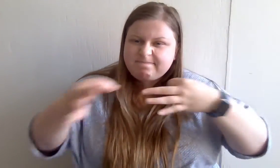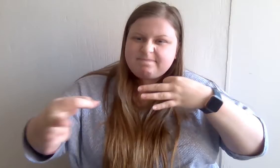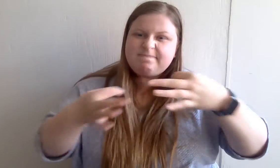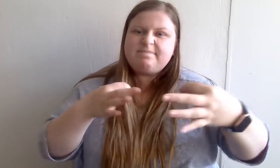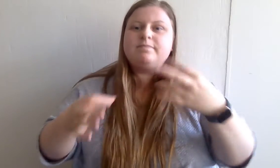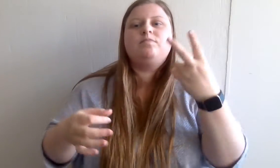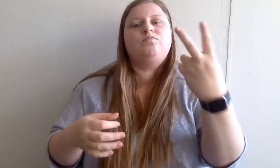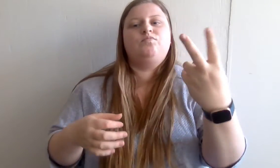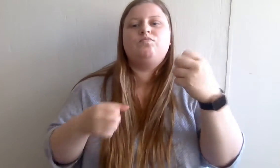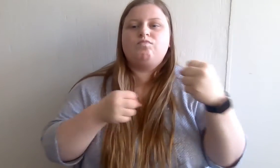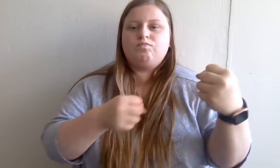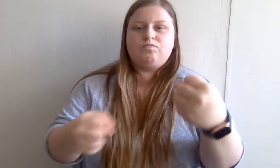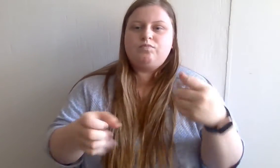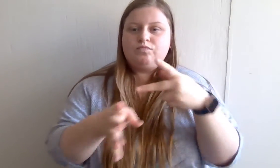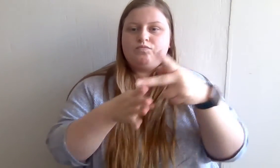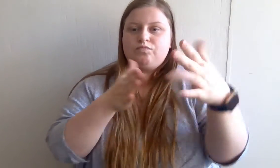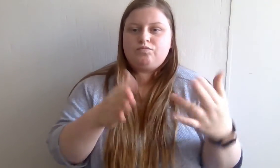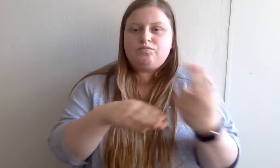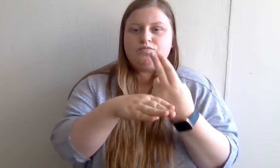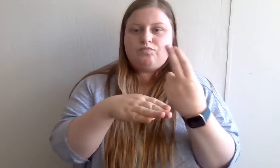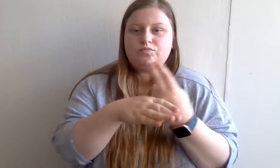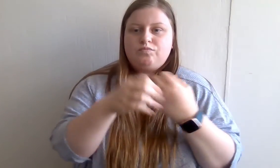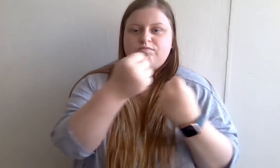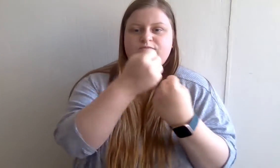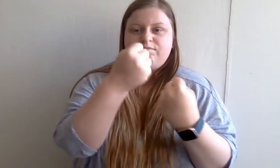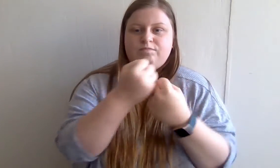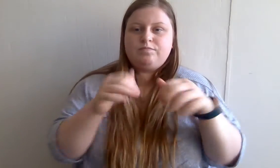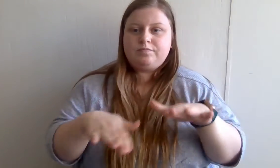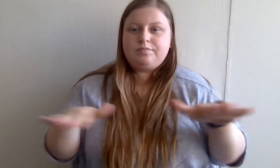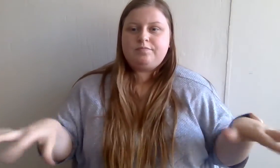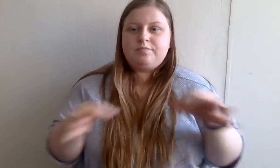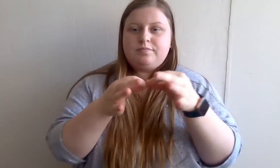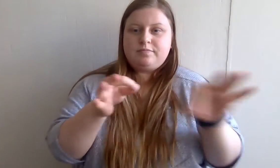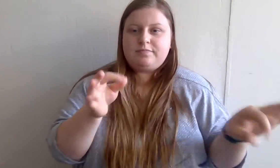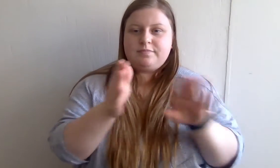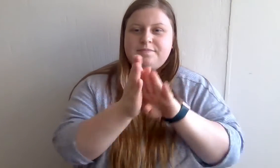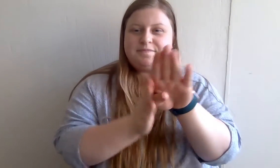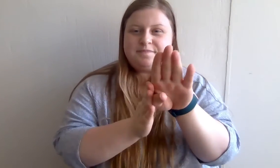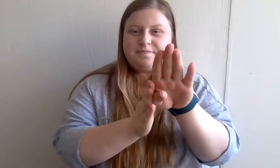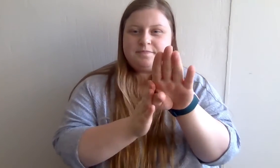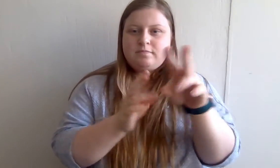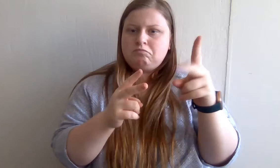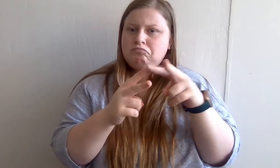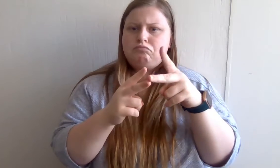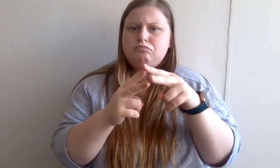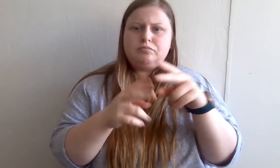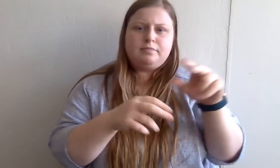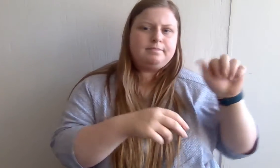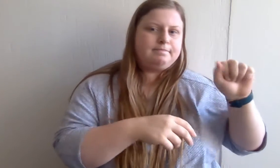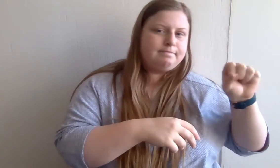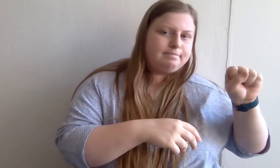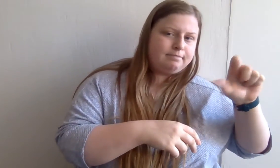I will explain 2 strategies professionals use to support children's language development. Whether